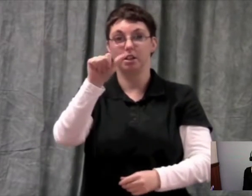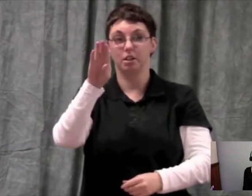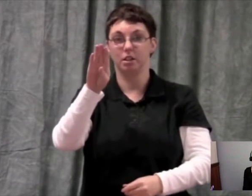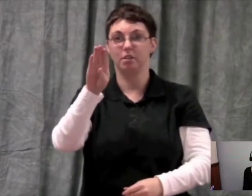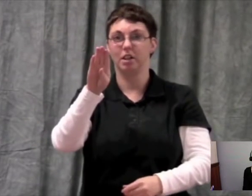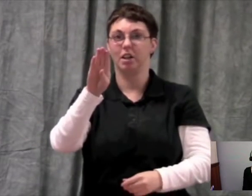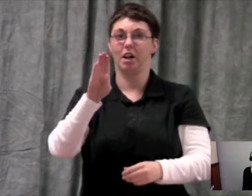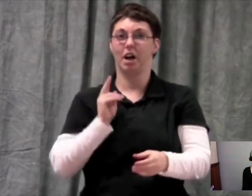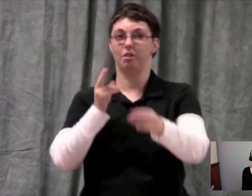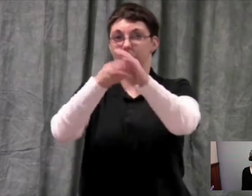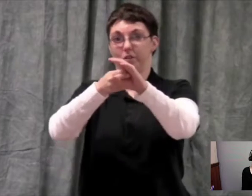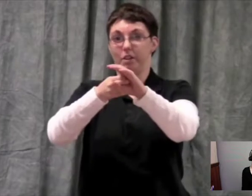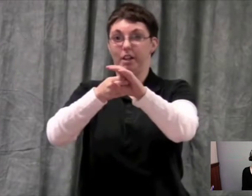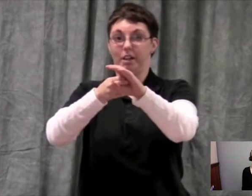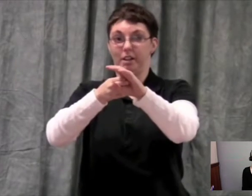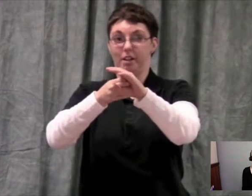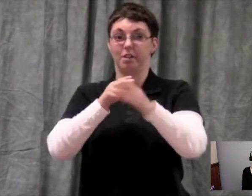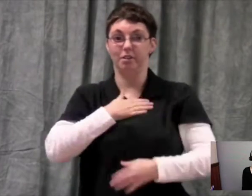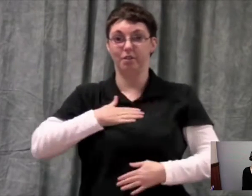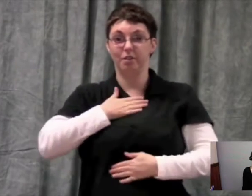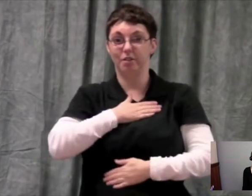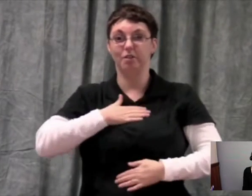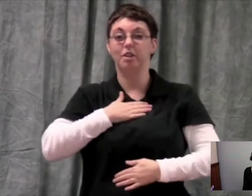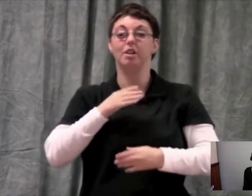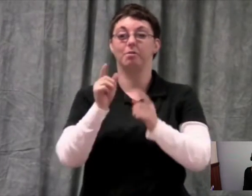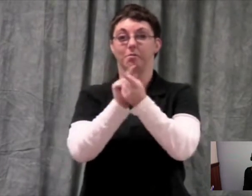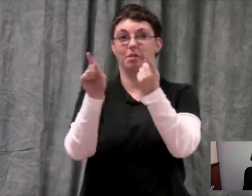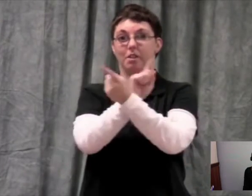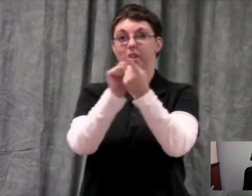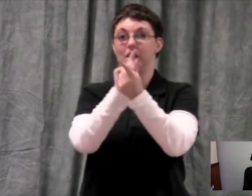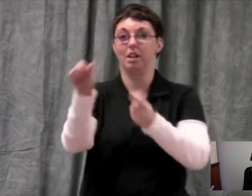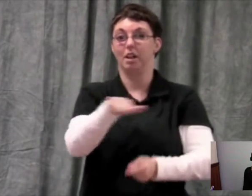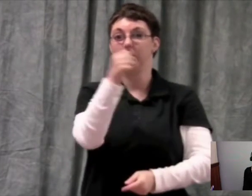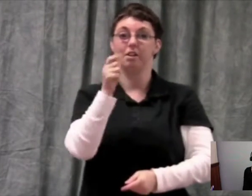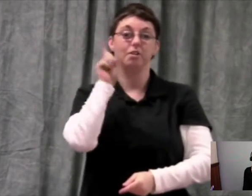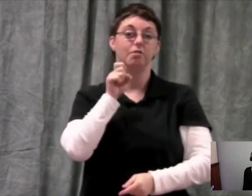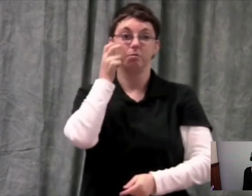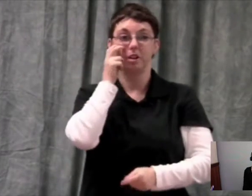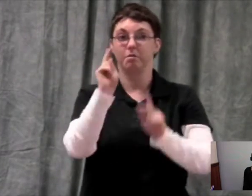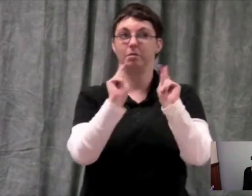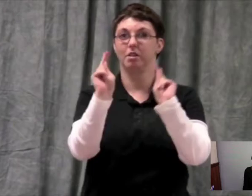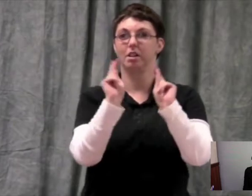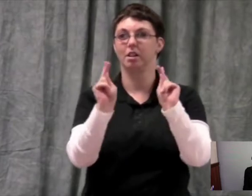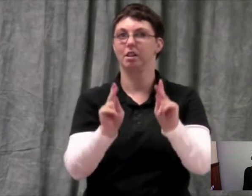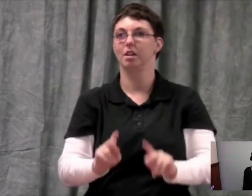Sorry. Um, we would meet many other deafblind people as well in the community